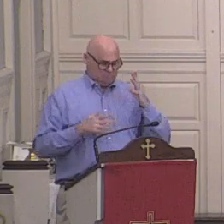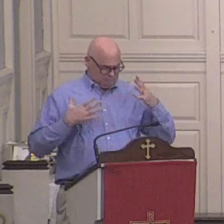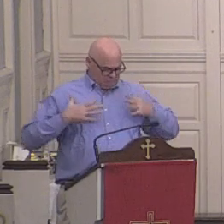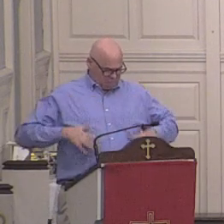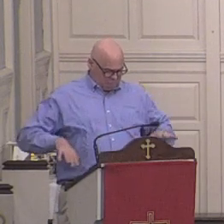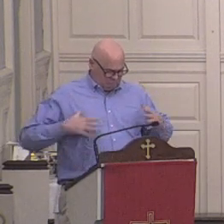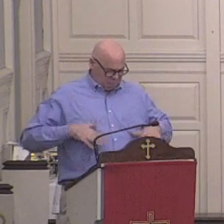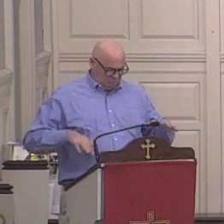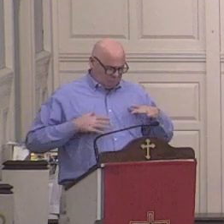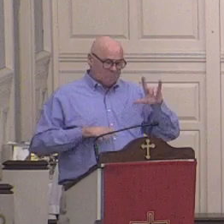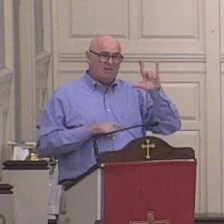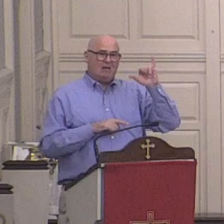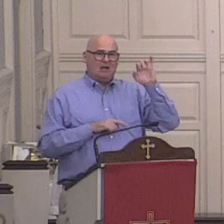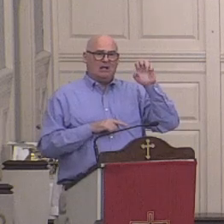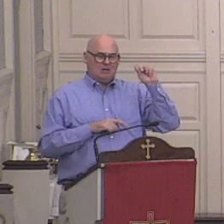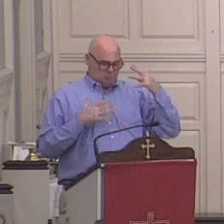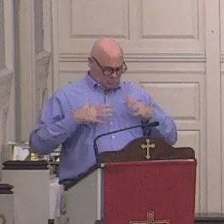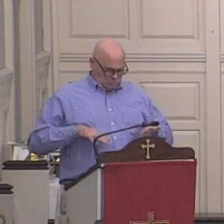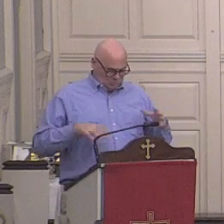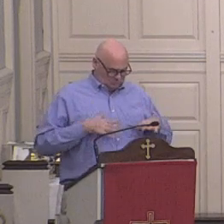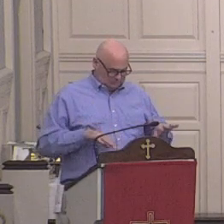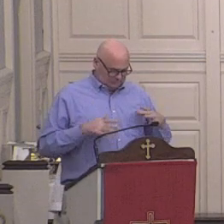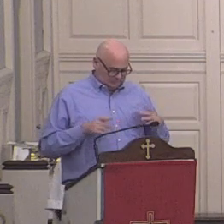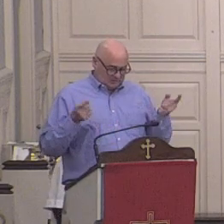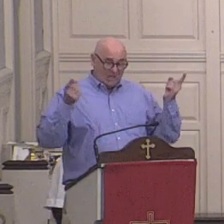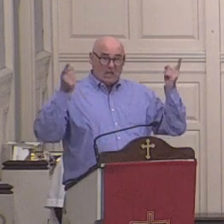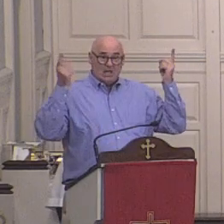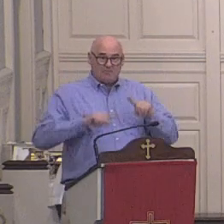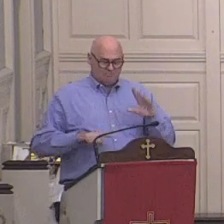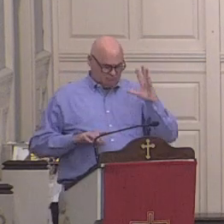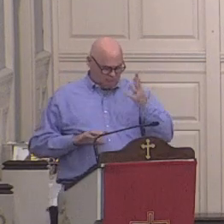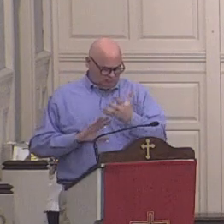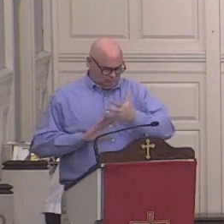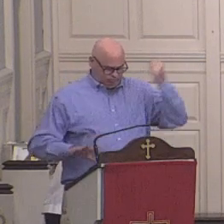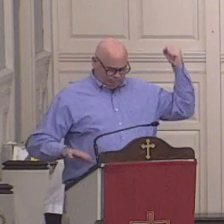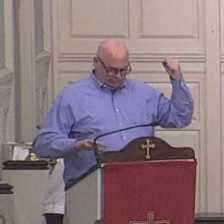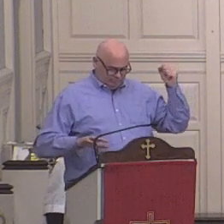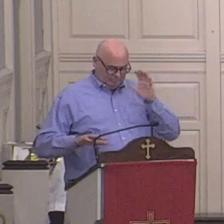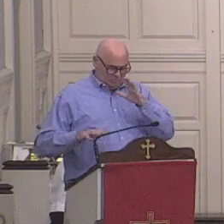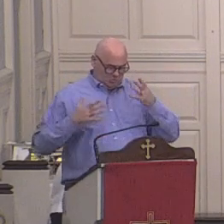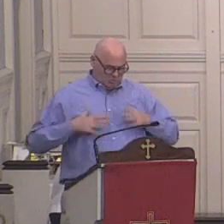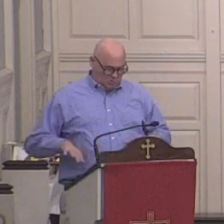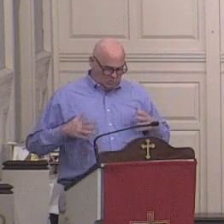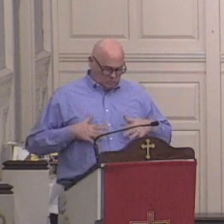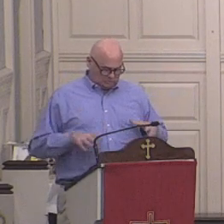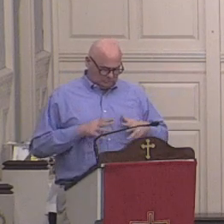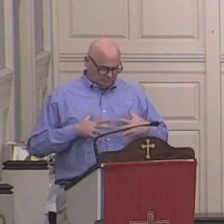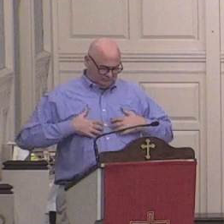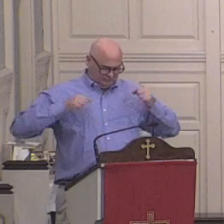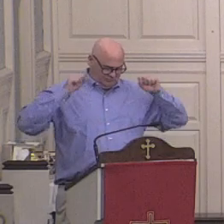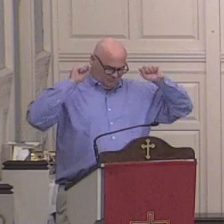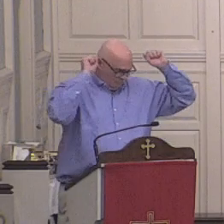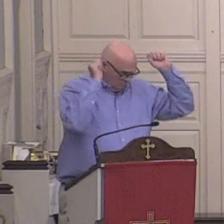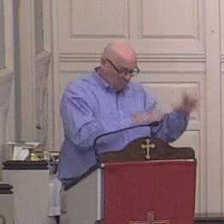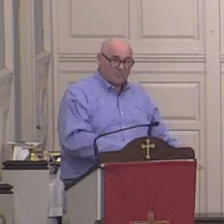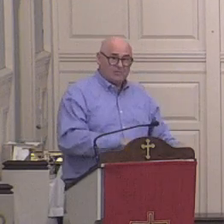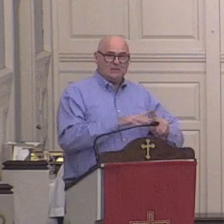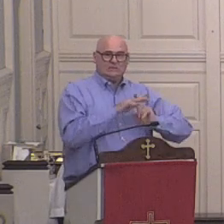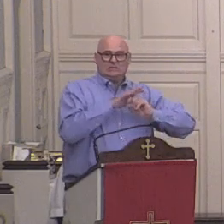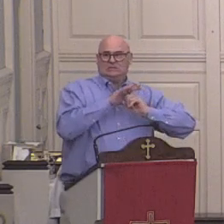wearing nothing but a linen cloth about his body. They seized him, but he left the cloth